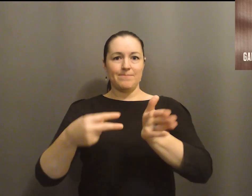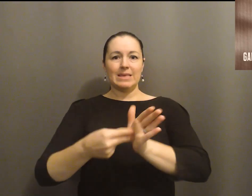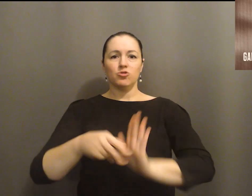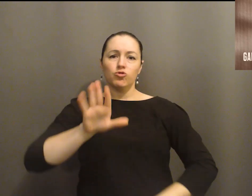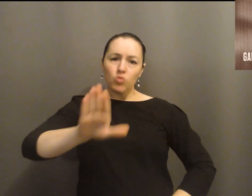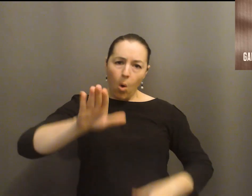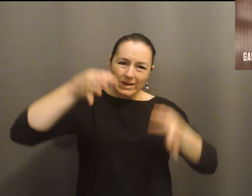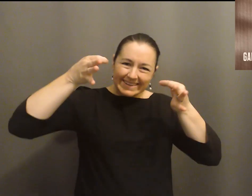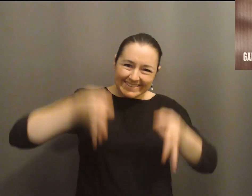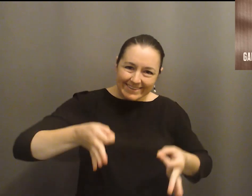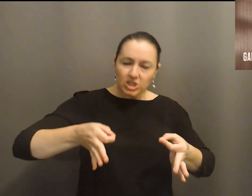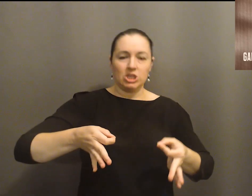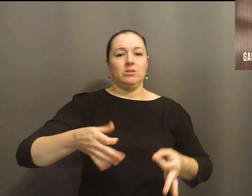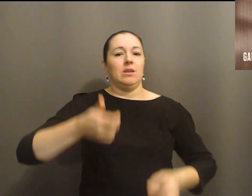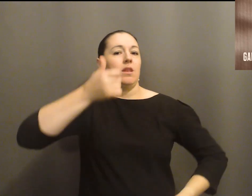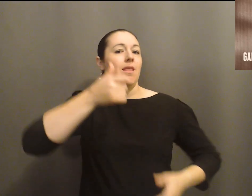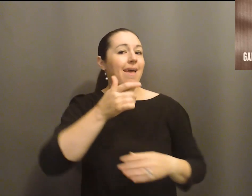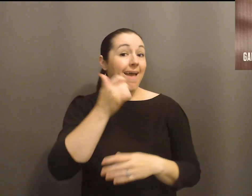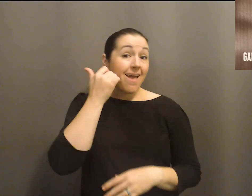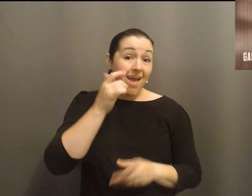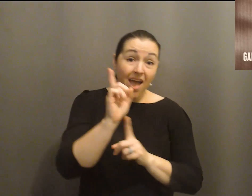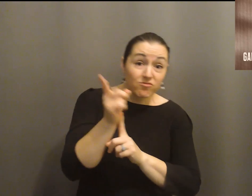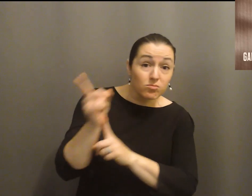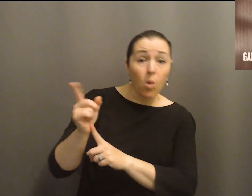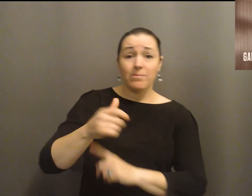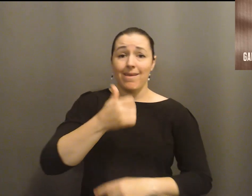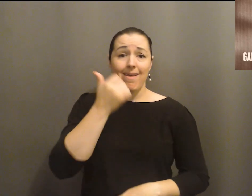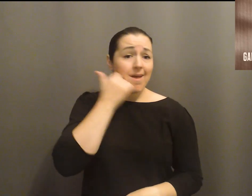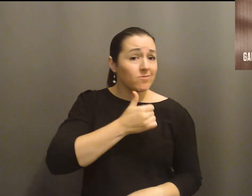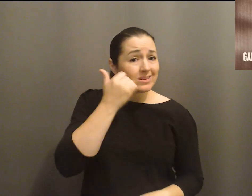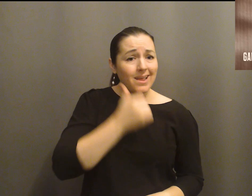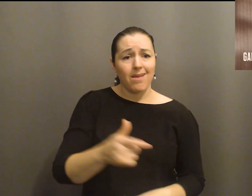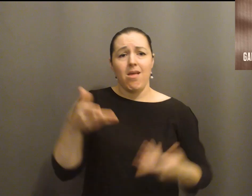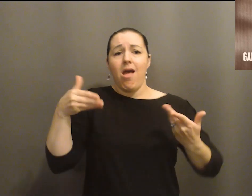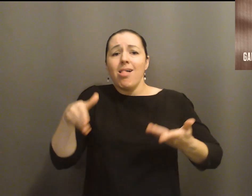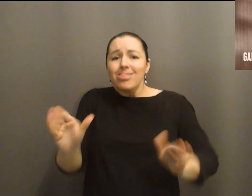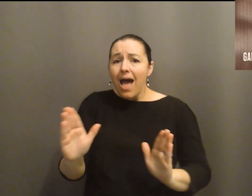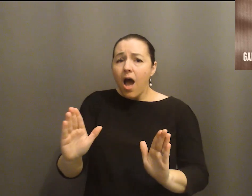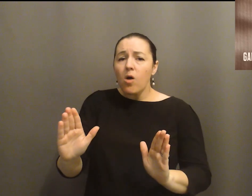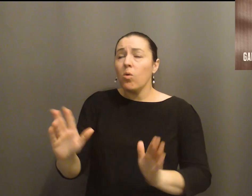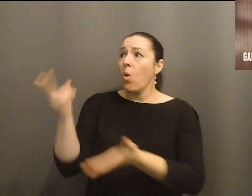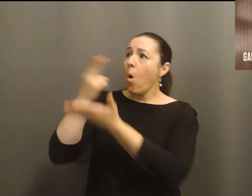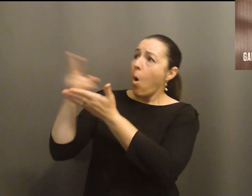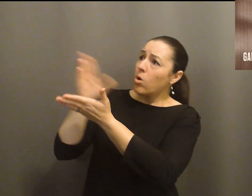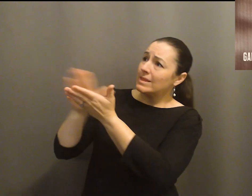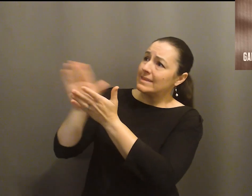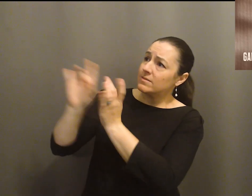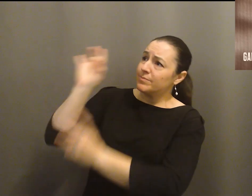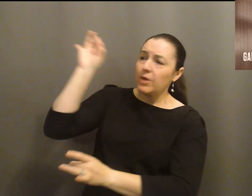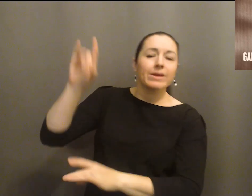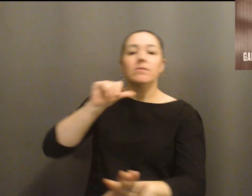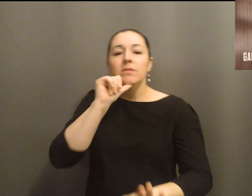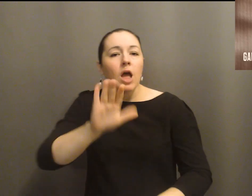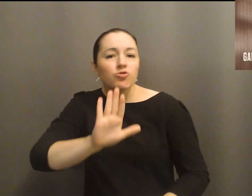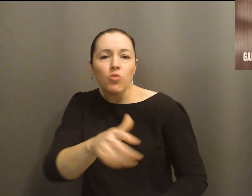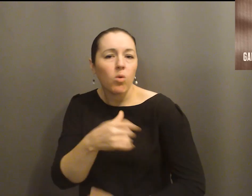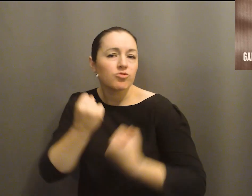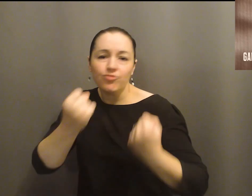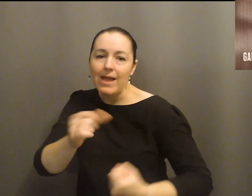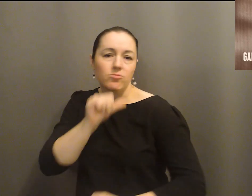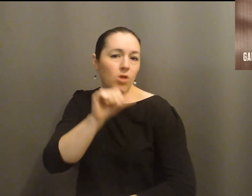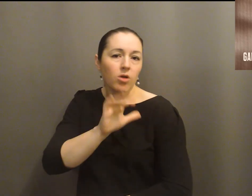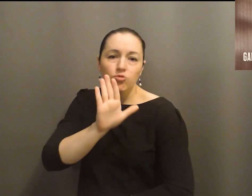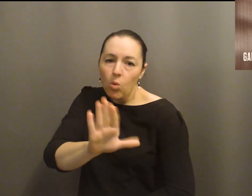choice That each one of us Has to make Moment by moment Every day Allow Let the Holy Spirit Not your strength Not your ability Not your natural